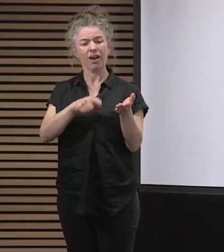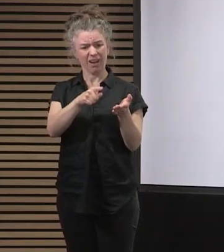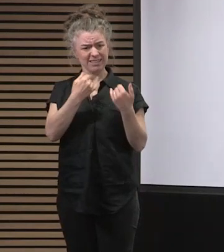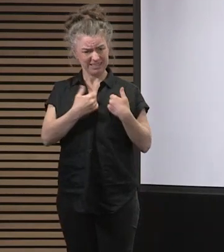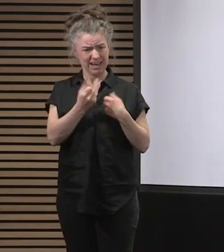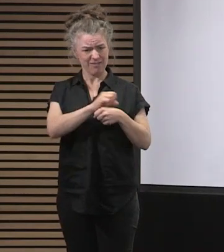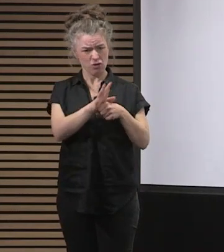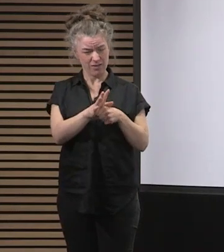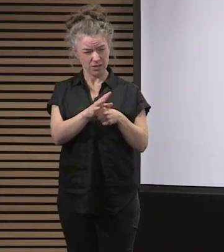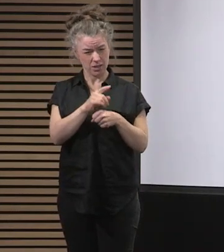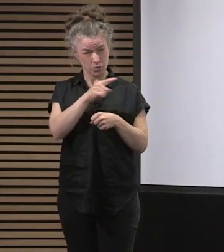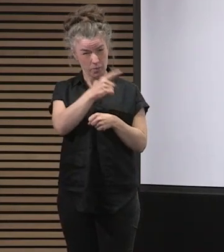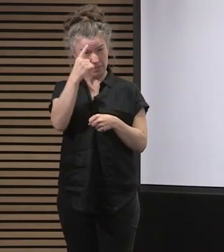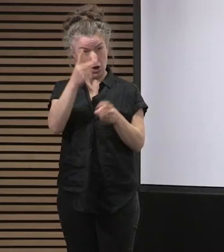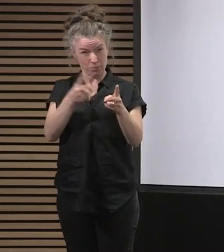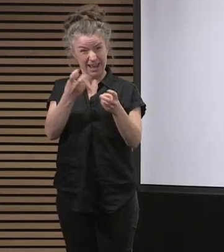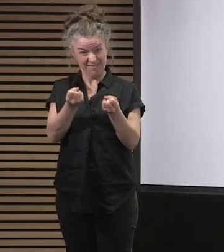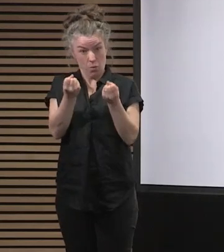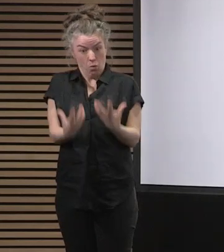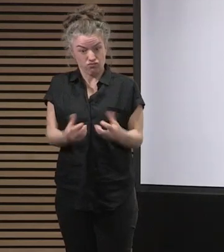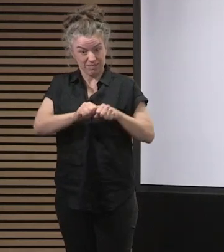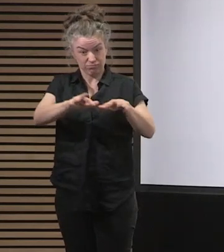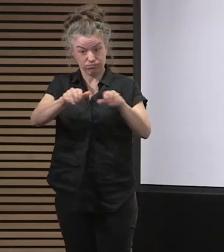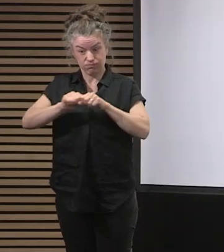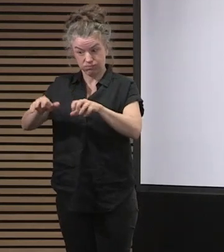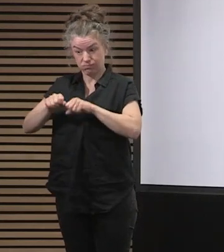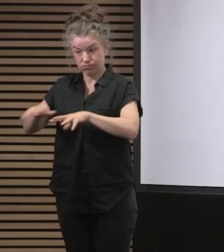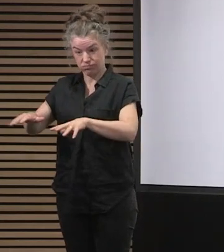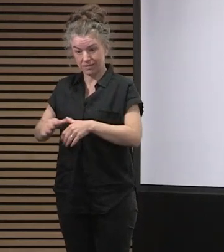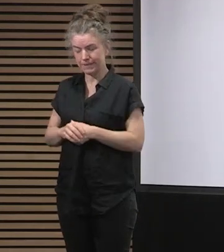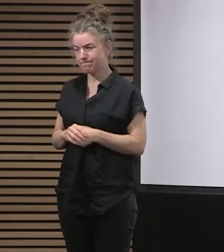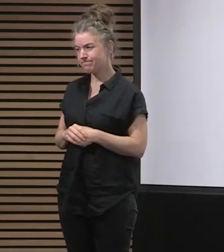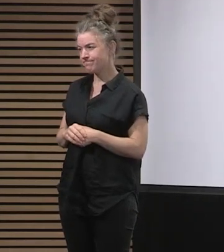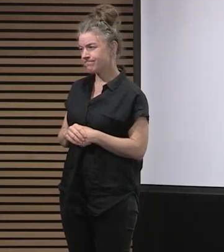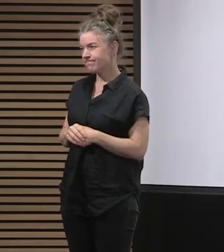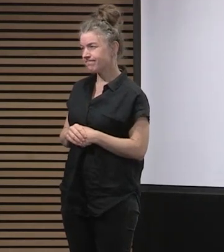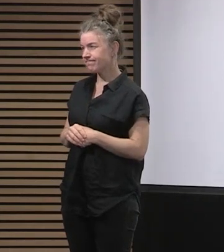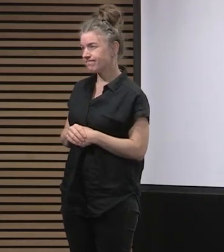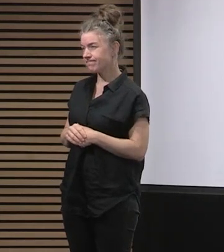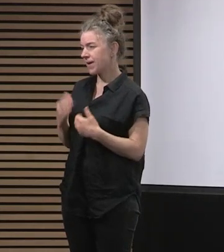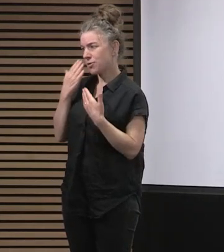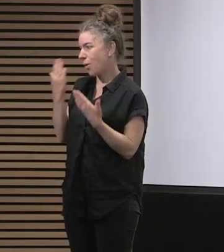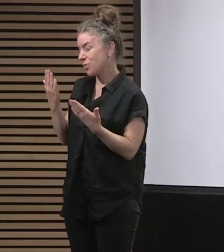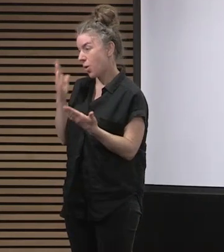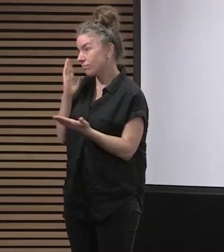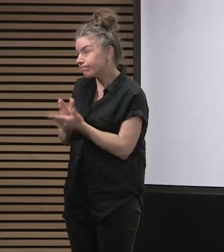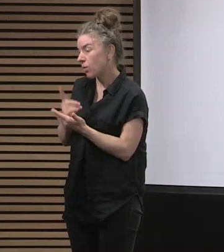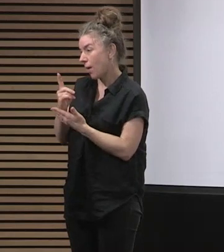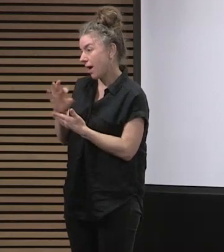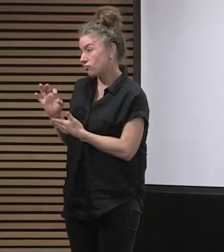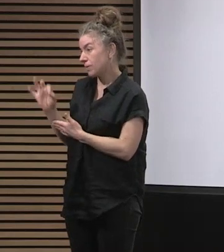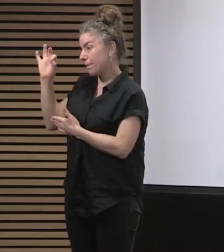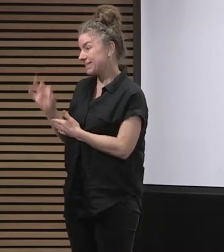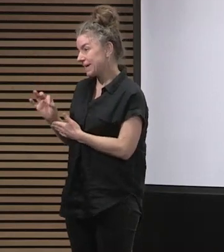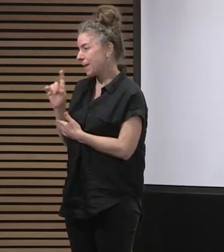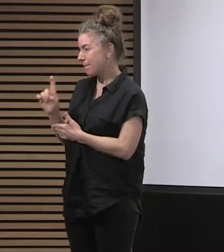hospitals? Well, it's impossible for me to say I'm 100% confident, but what I can say is that the learning from